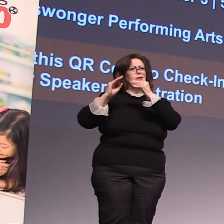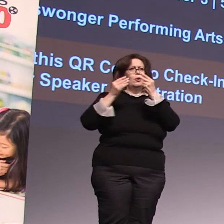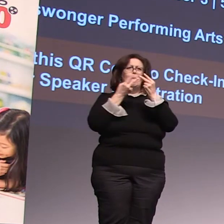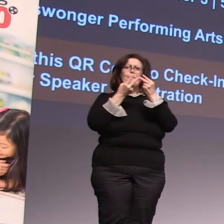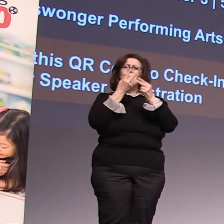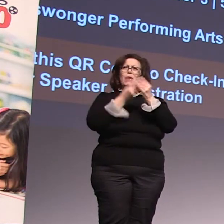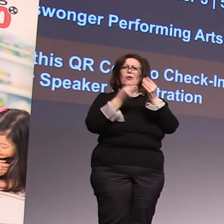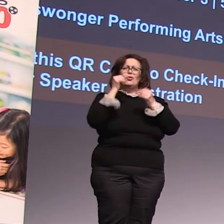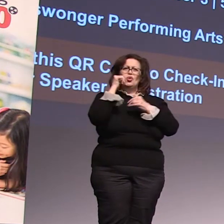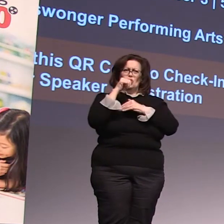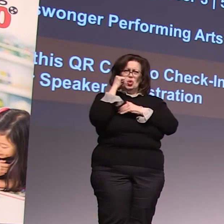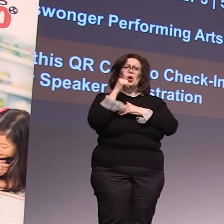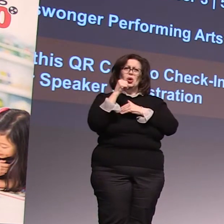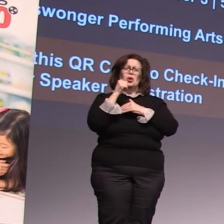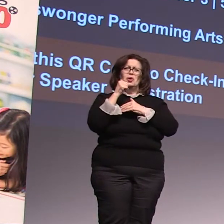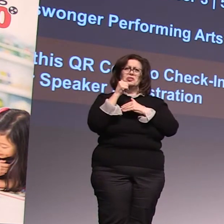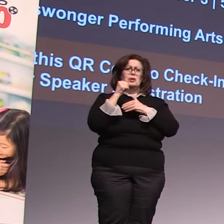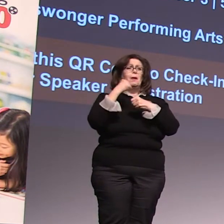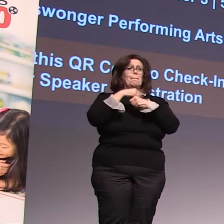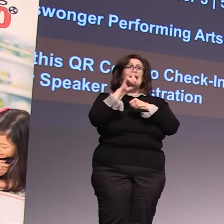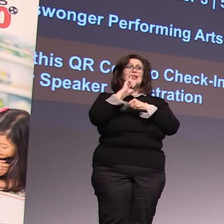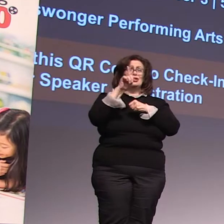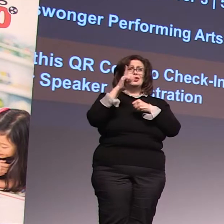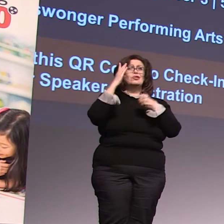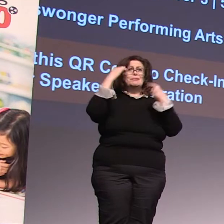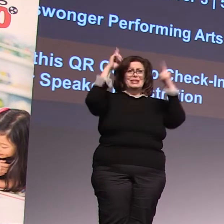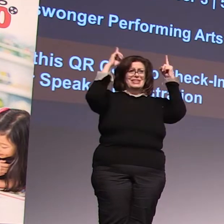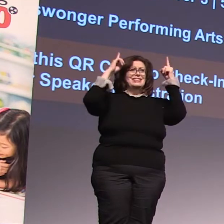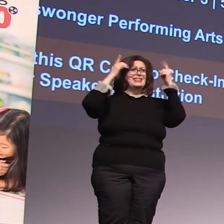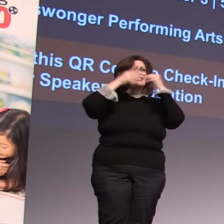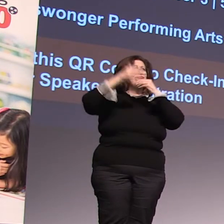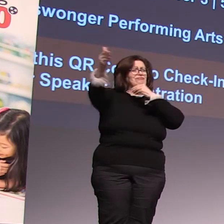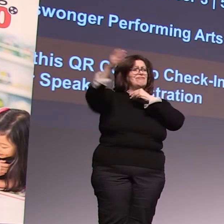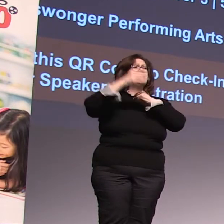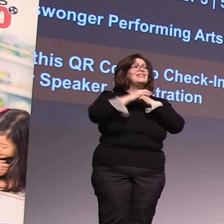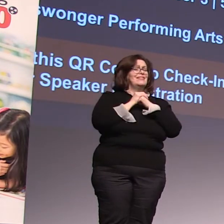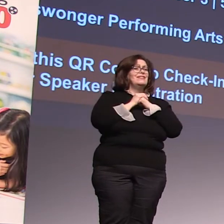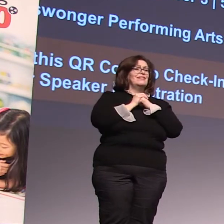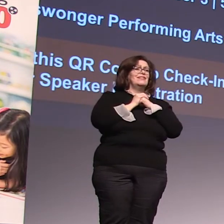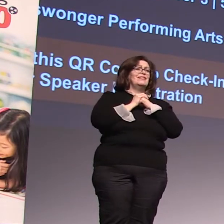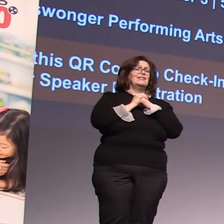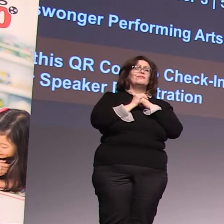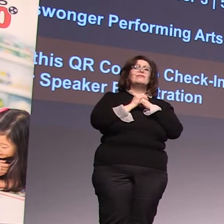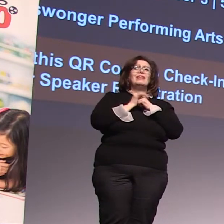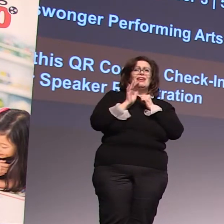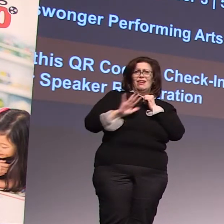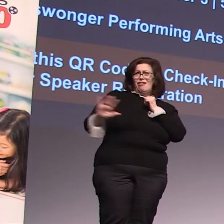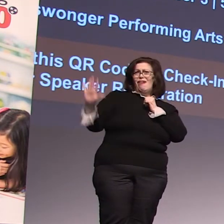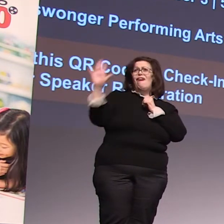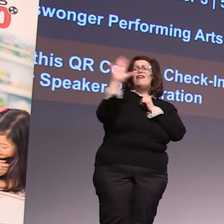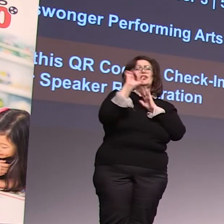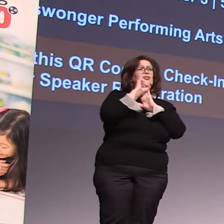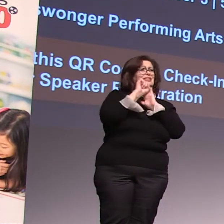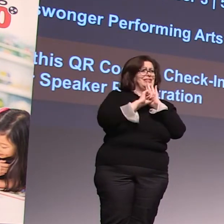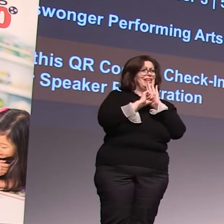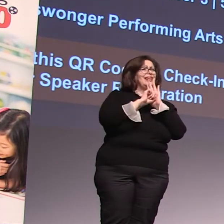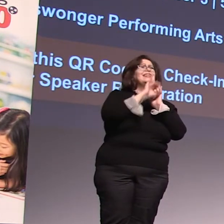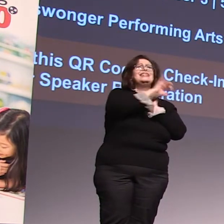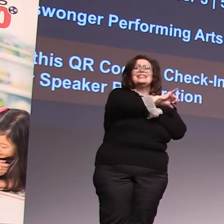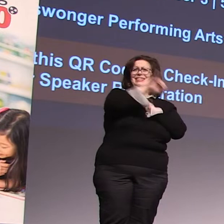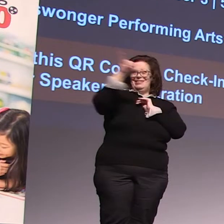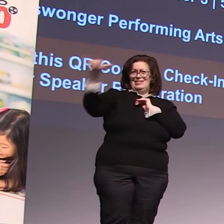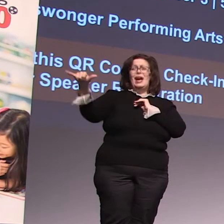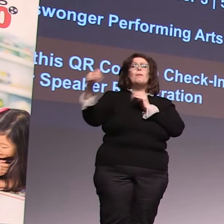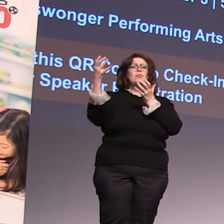set for themselves. And that has to be true for every single one of the almost 1 million students in our state. What we are doing in public